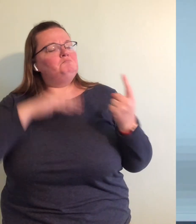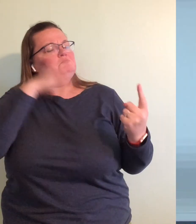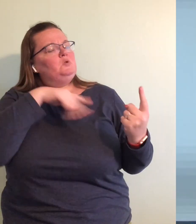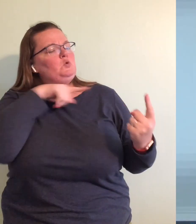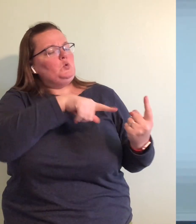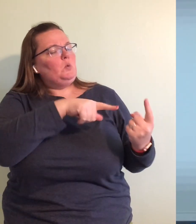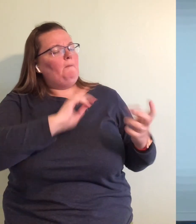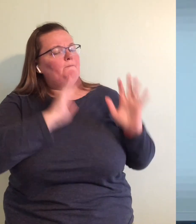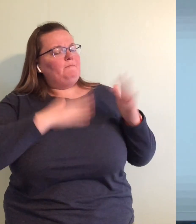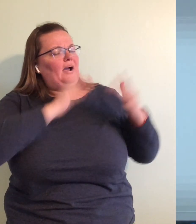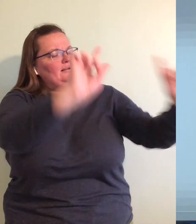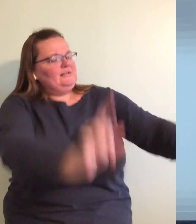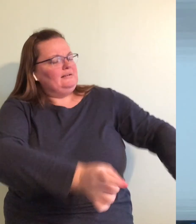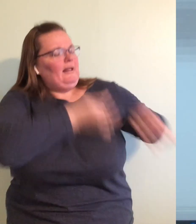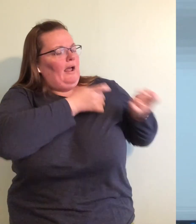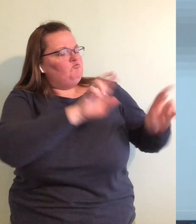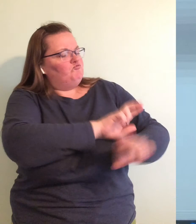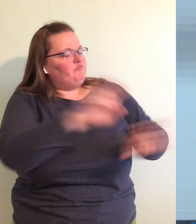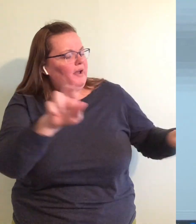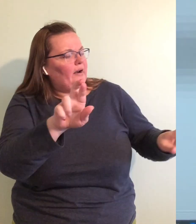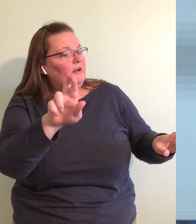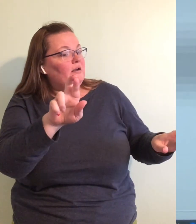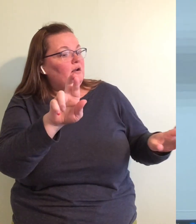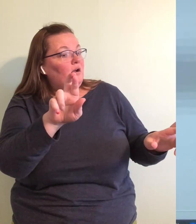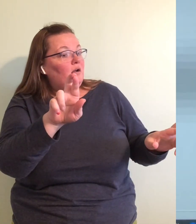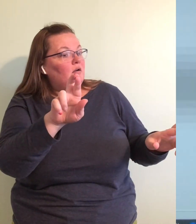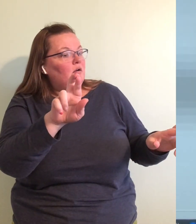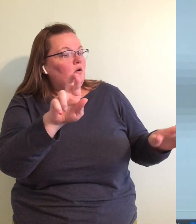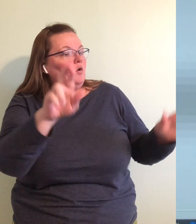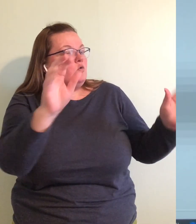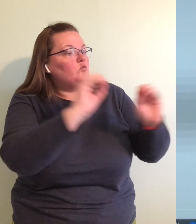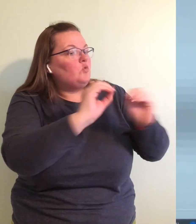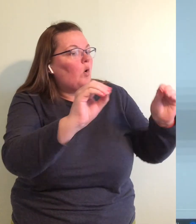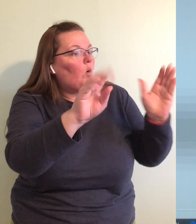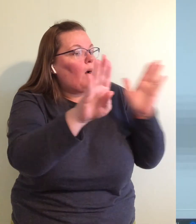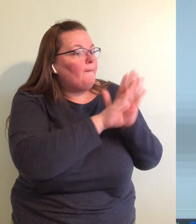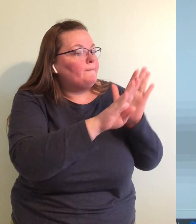"Make ready my sled," ordered the witch, "and use the harness without the